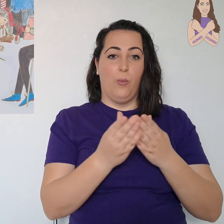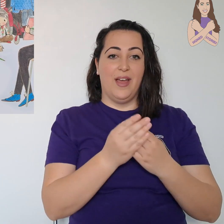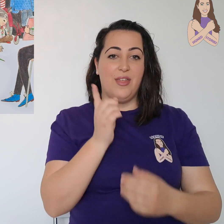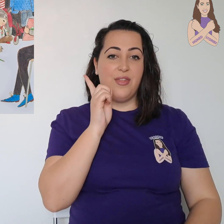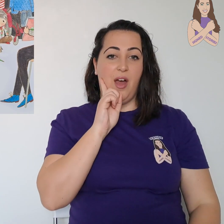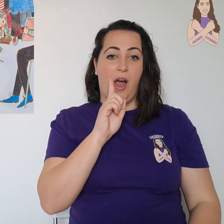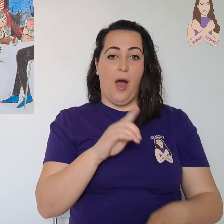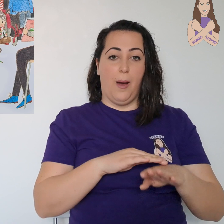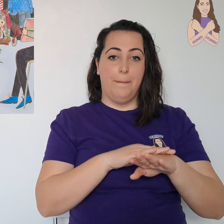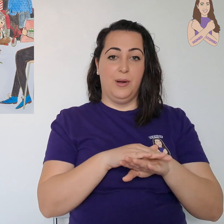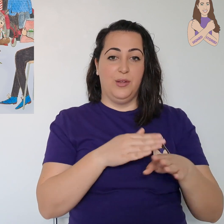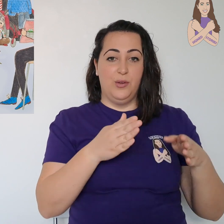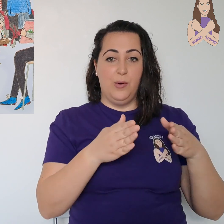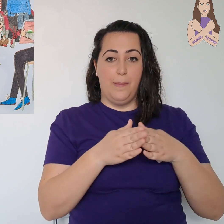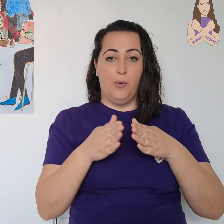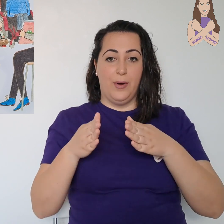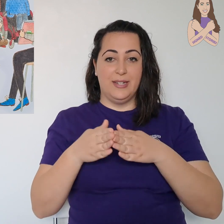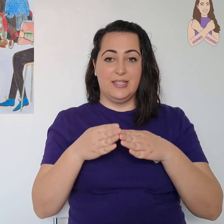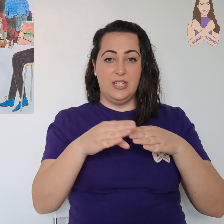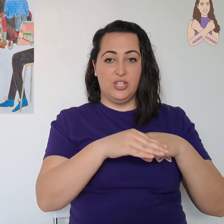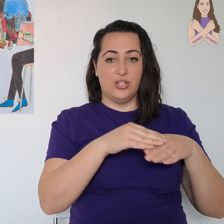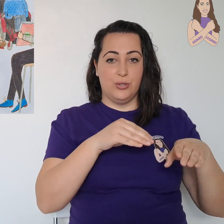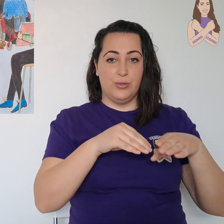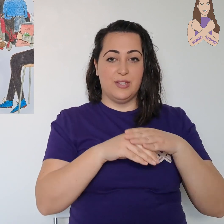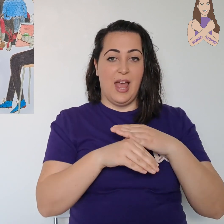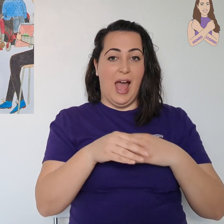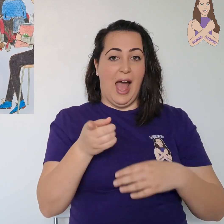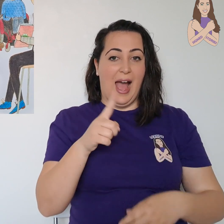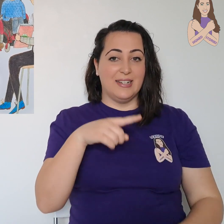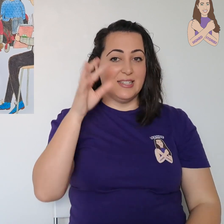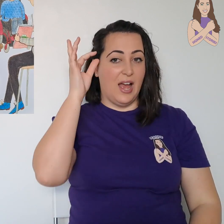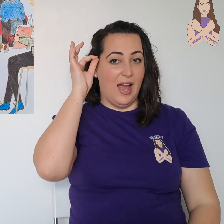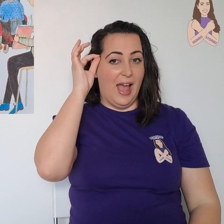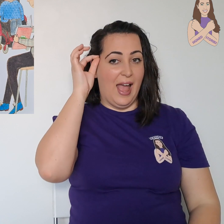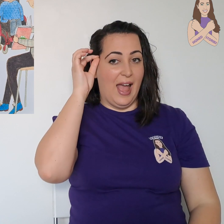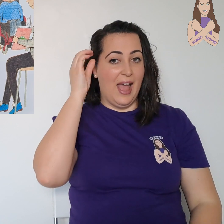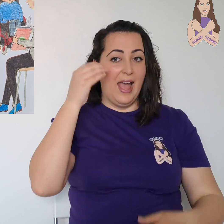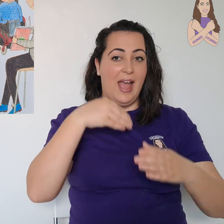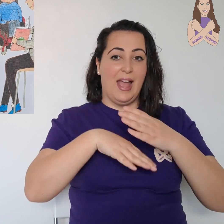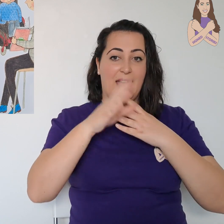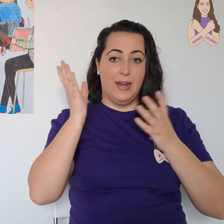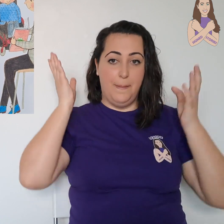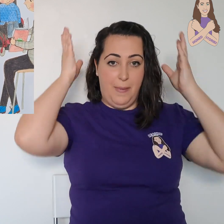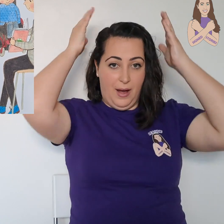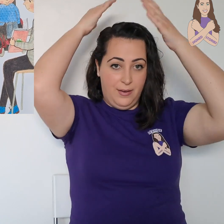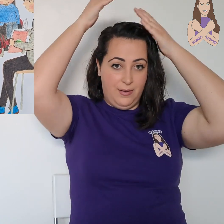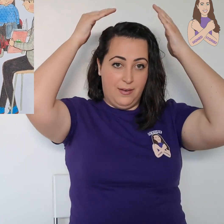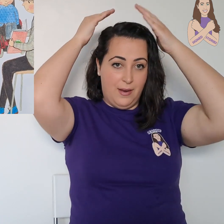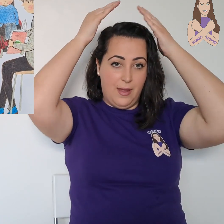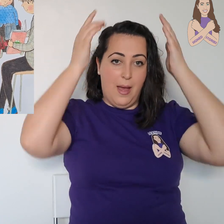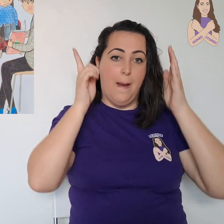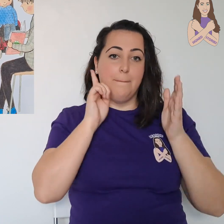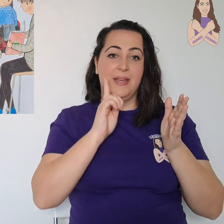With her blue pointy shoes and her hair in a bun,